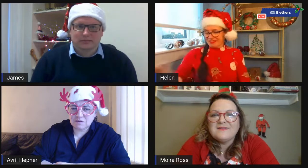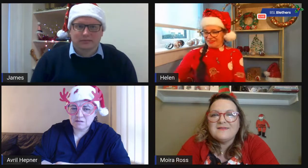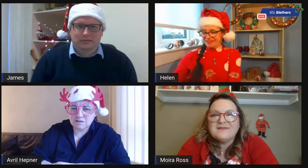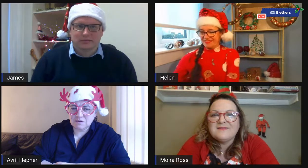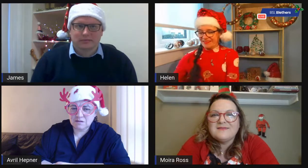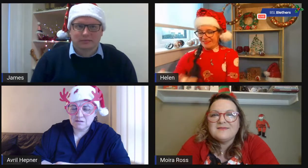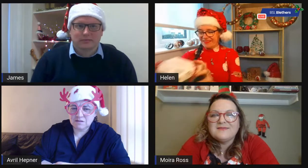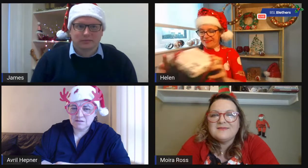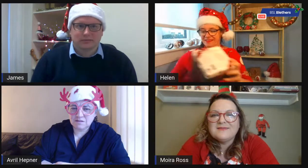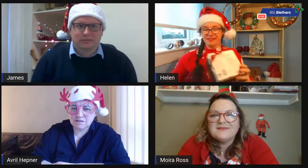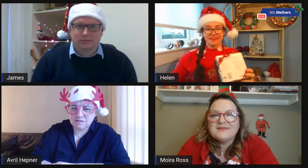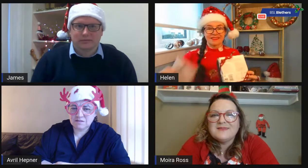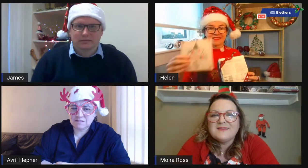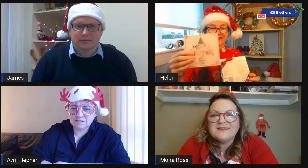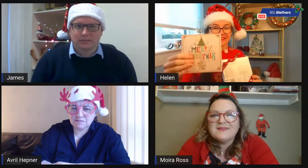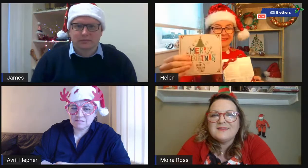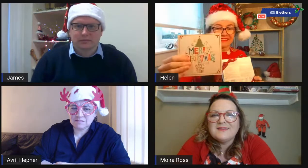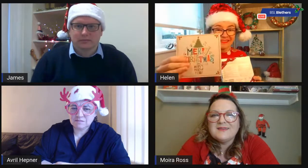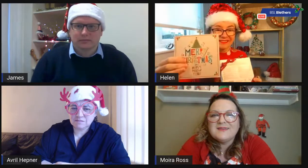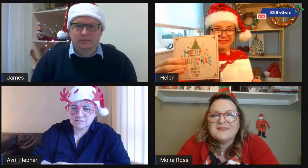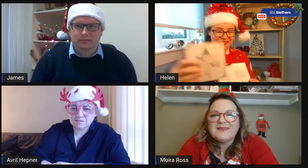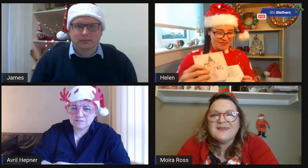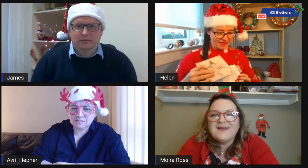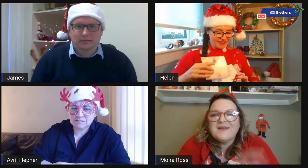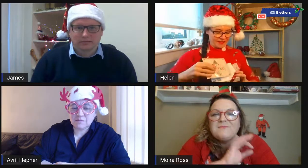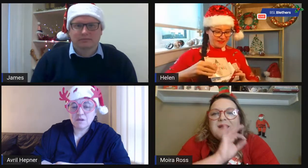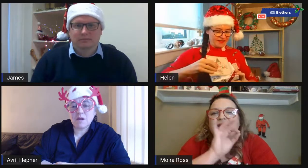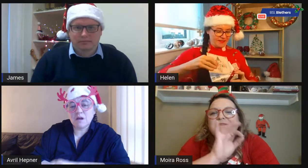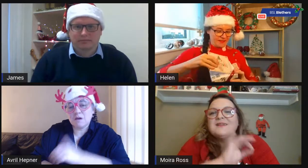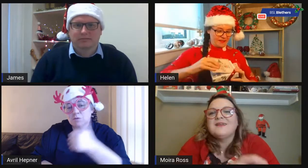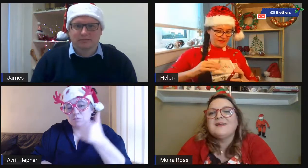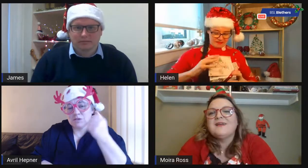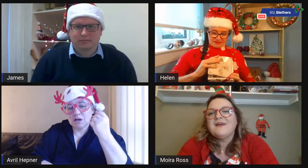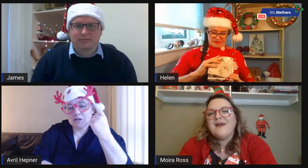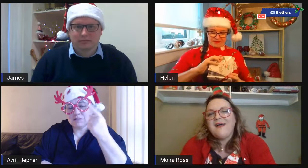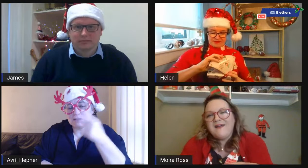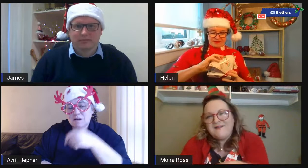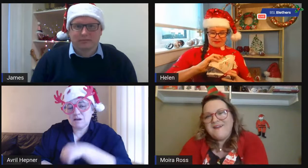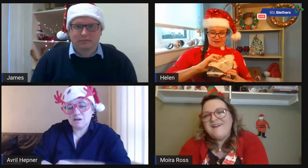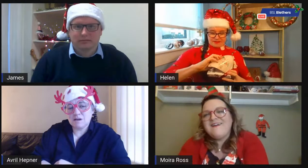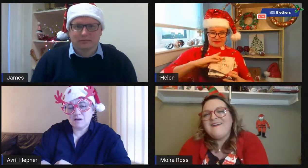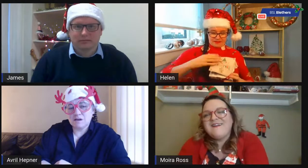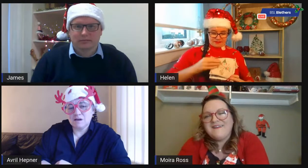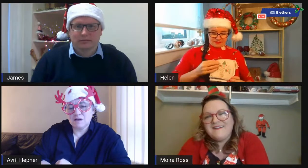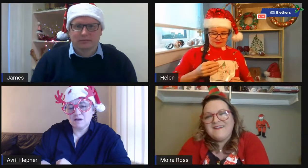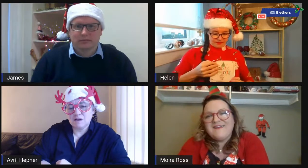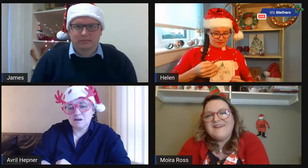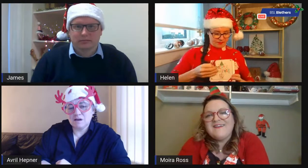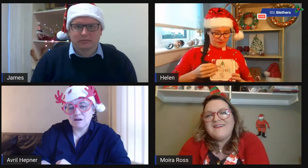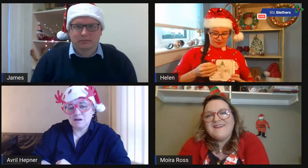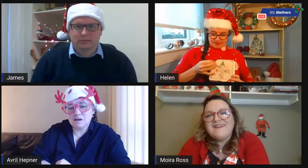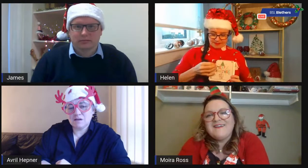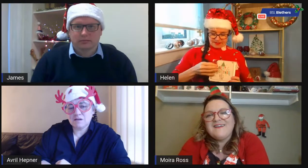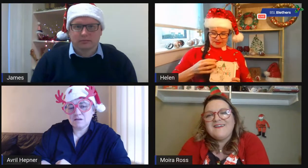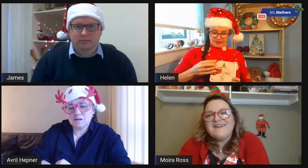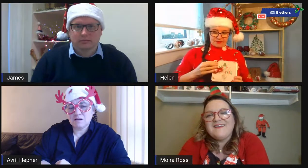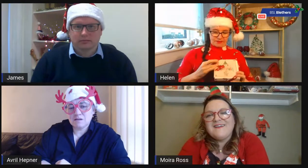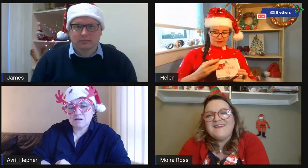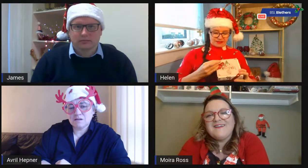for something that would match it, and I found this Christmas card, Oh, that's perfect perfect. size. And look,